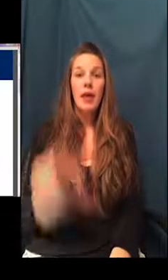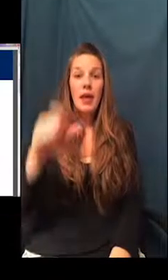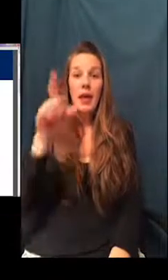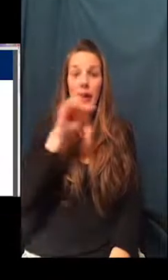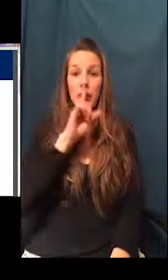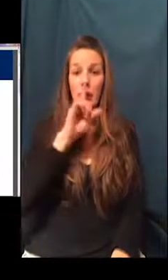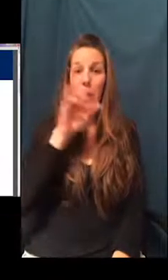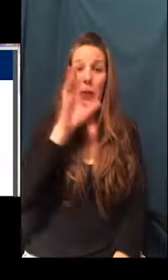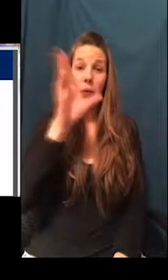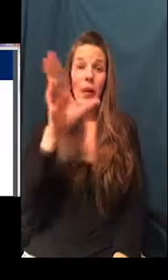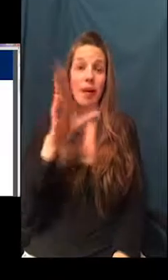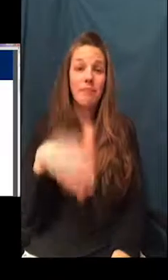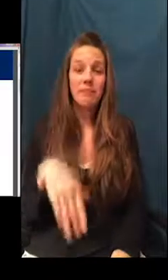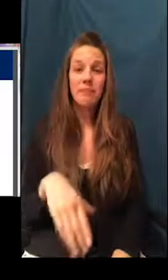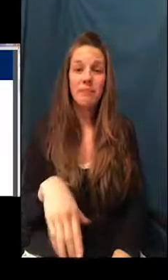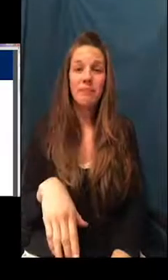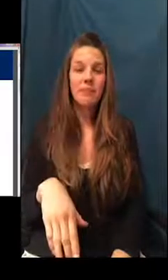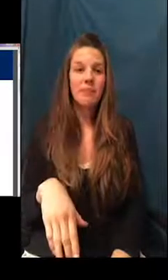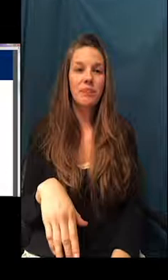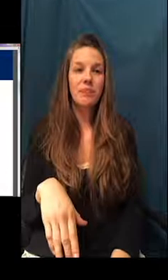Yeah, I can go ahead and take it.